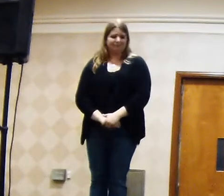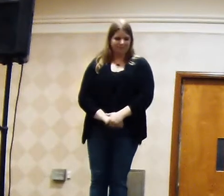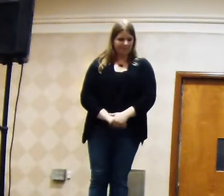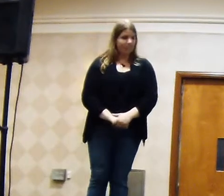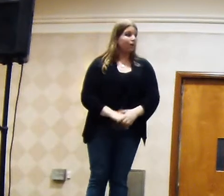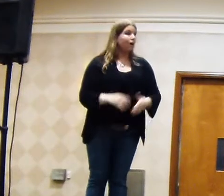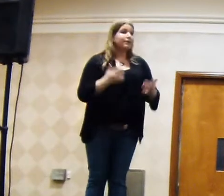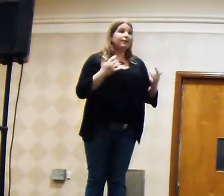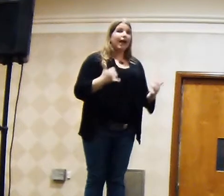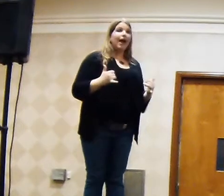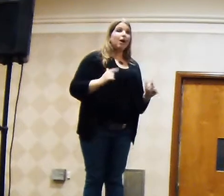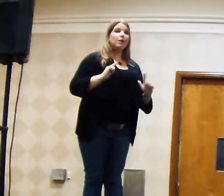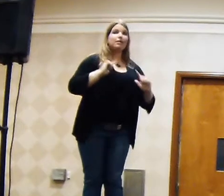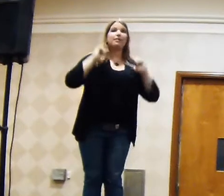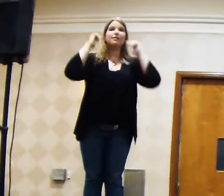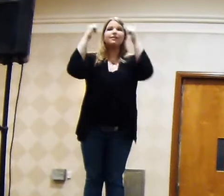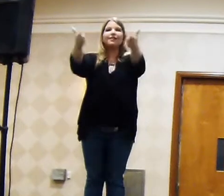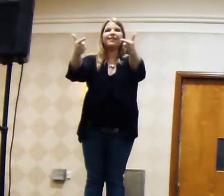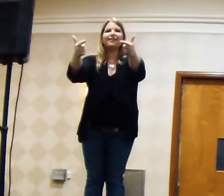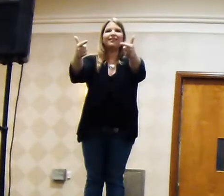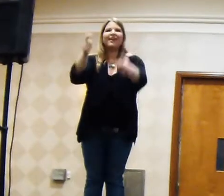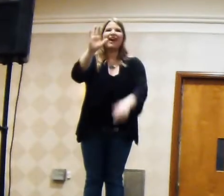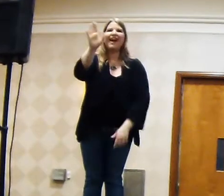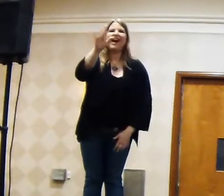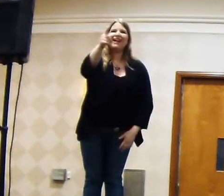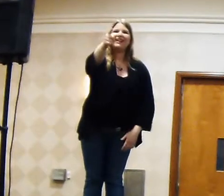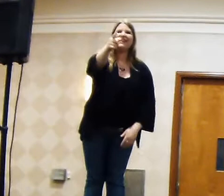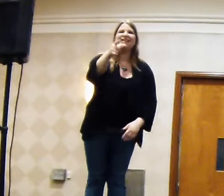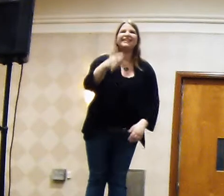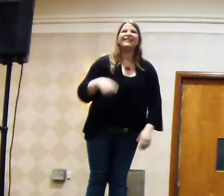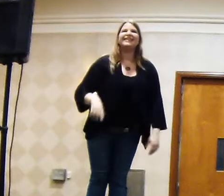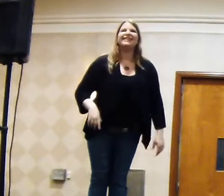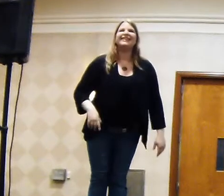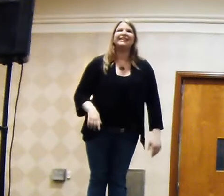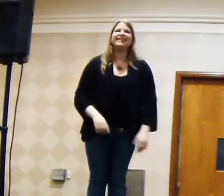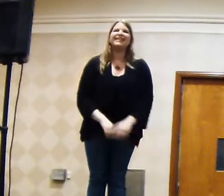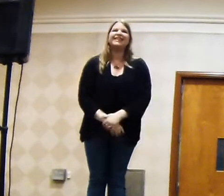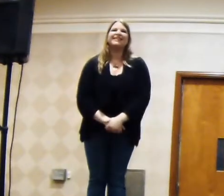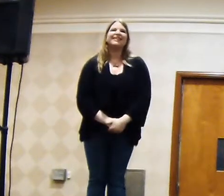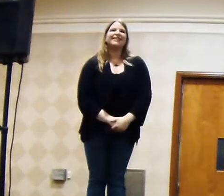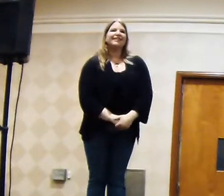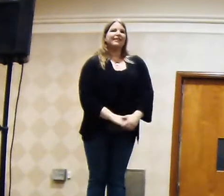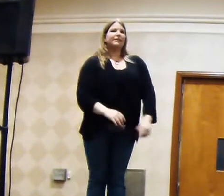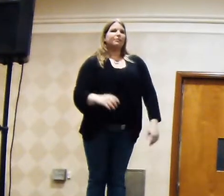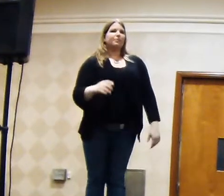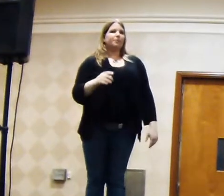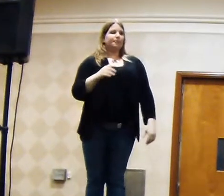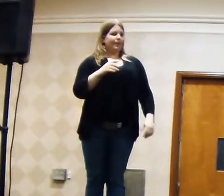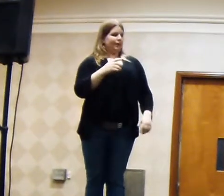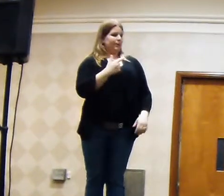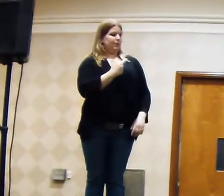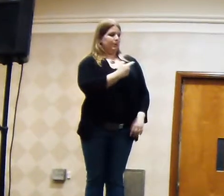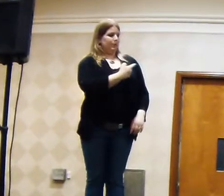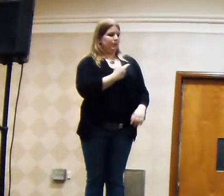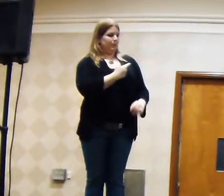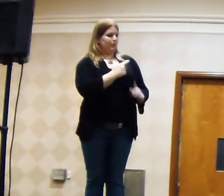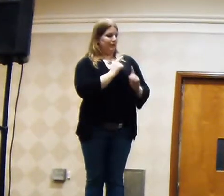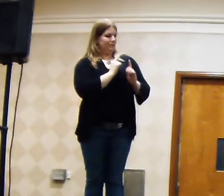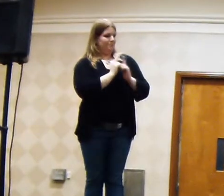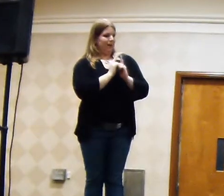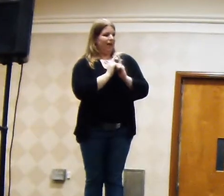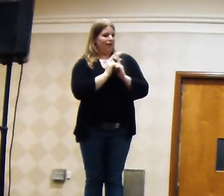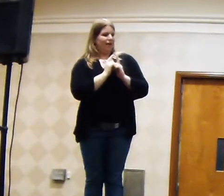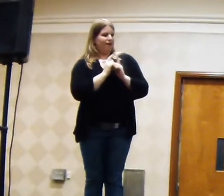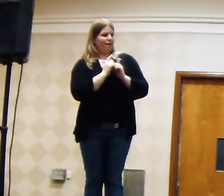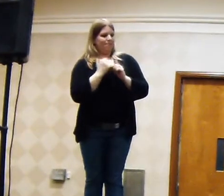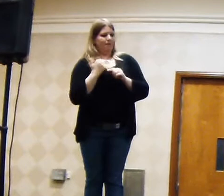Well, let's go ahead and throw it to a question from the audience. Hi there. Hi. Hi. We met earlier, and I'm a Switched at Birth